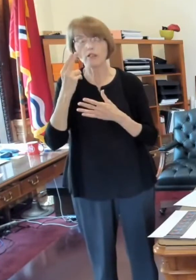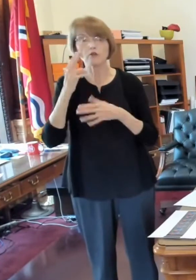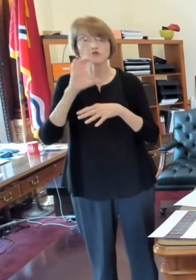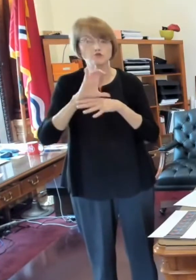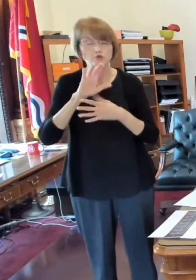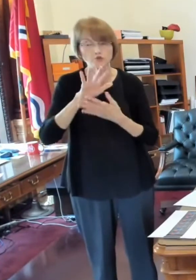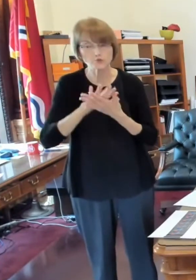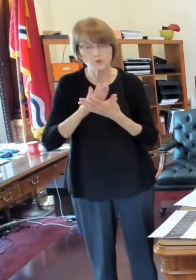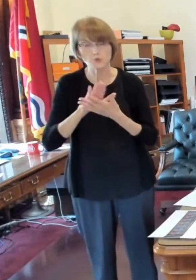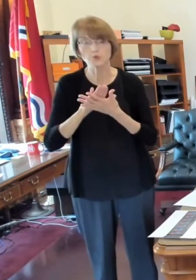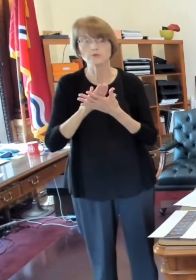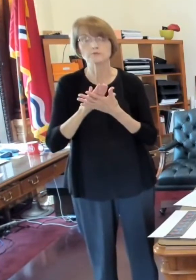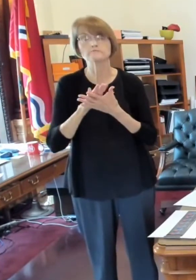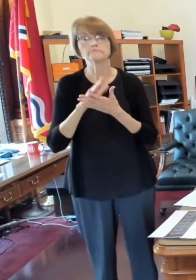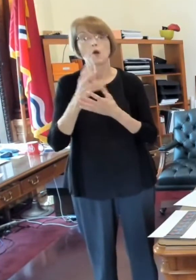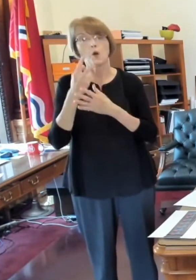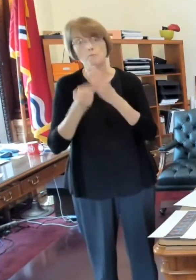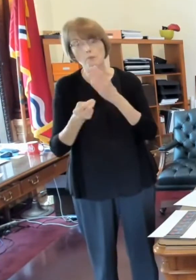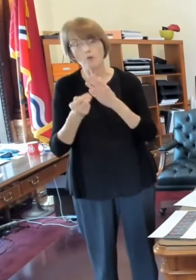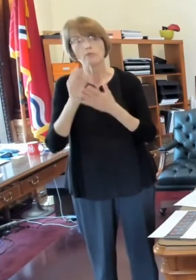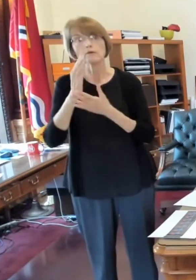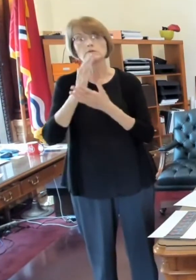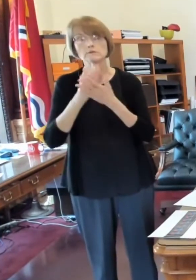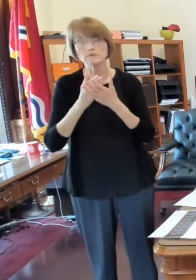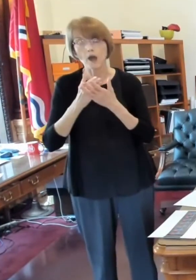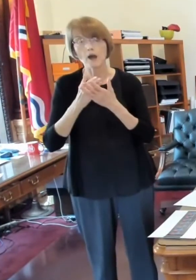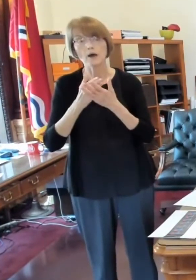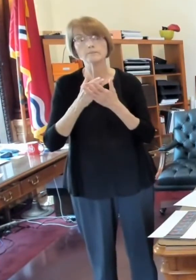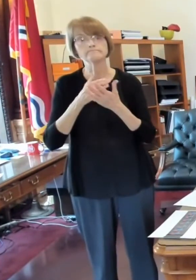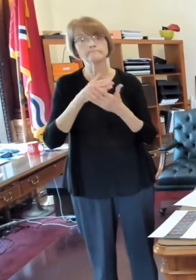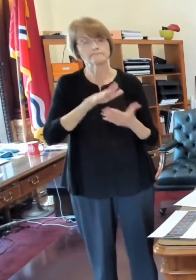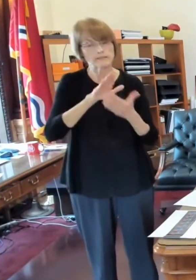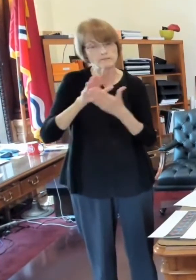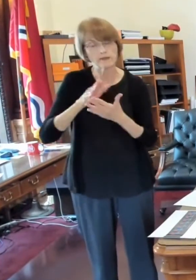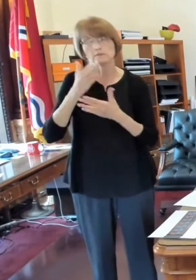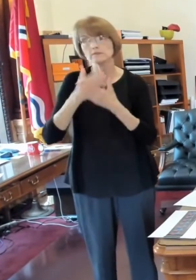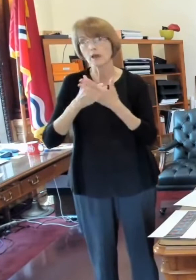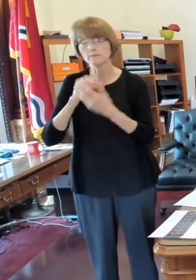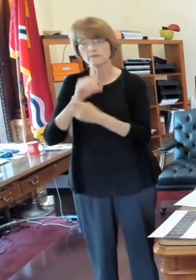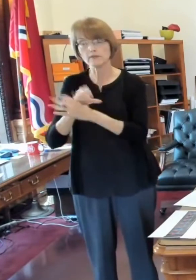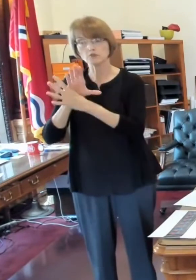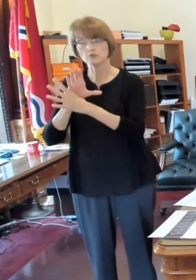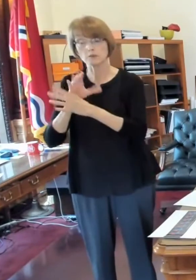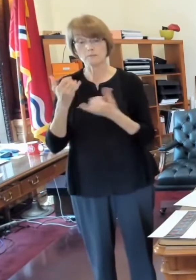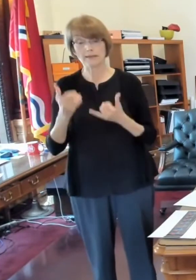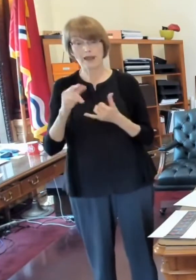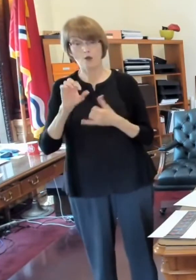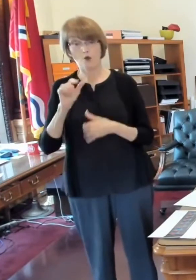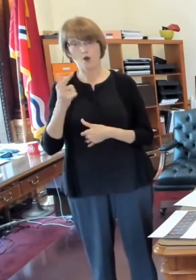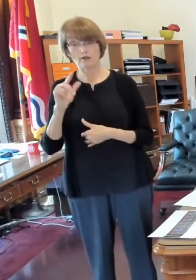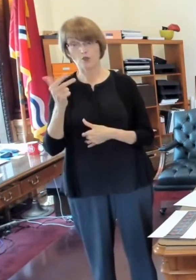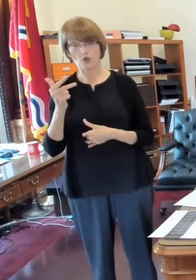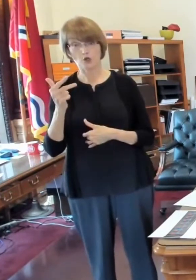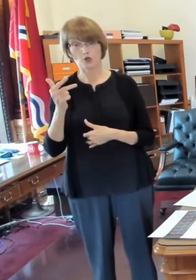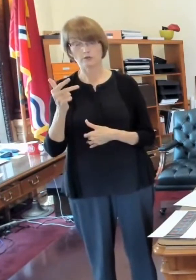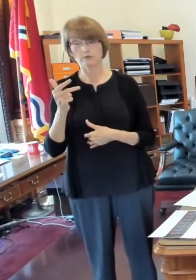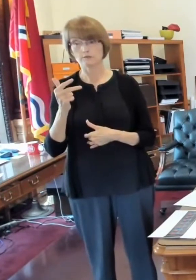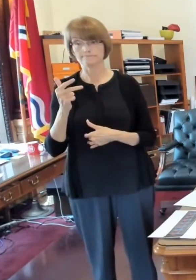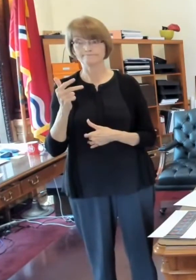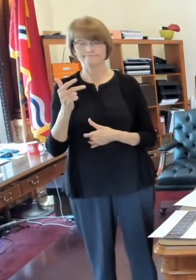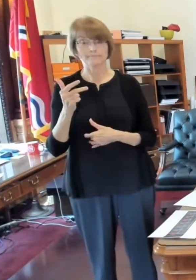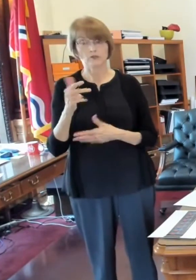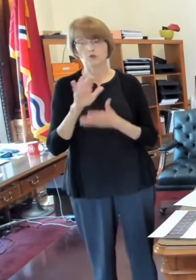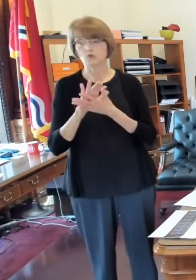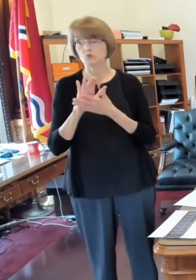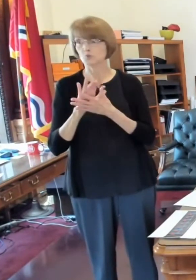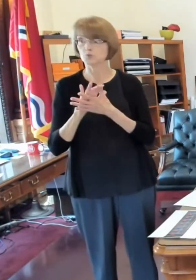a combination of virtual and in classroom. But you know, here we are on what, the 3rd of August. School doesn't start for a lot of kids